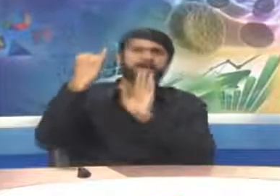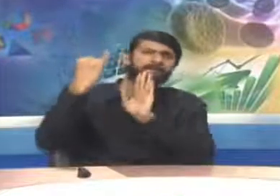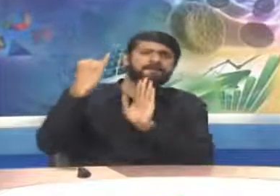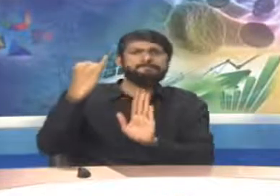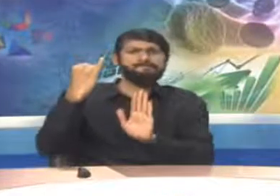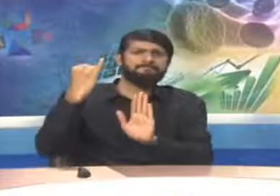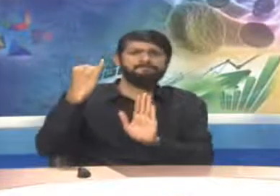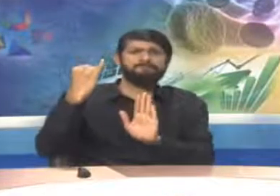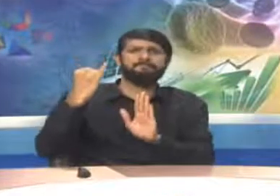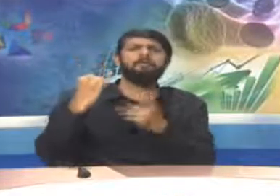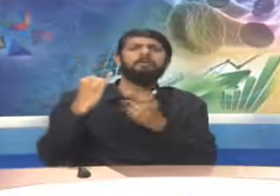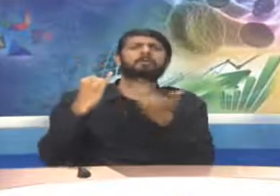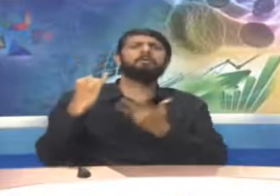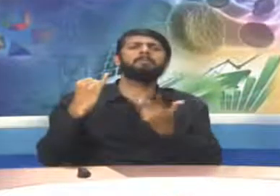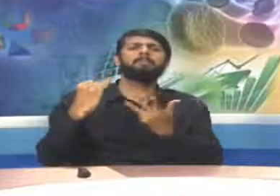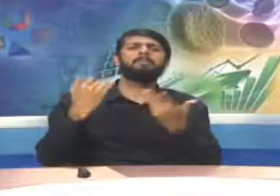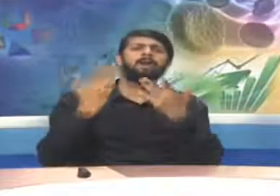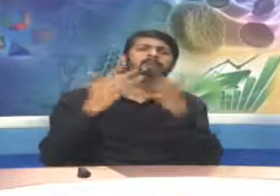It means